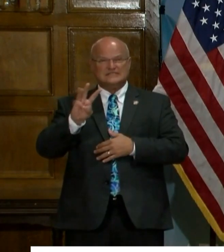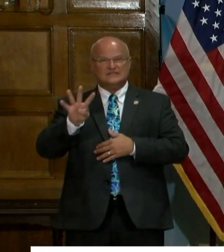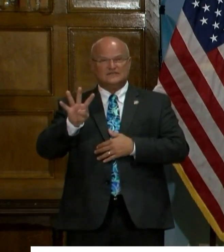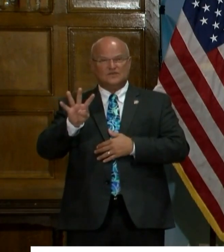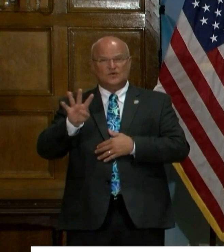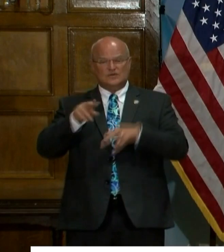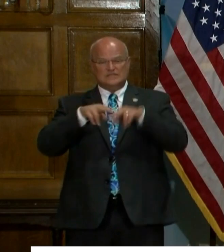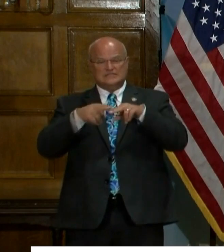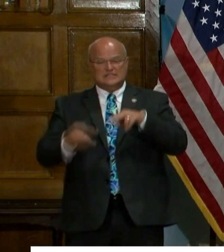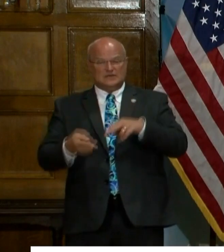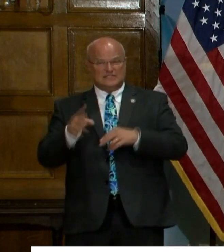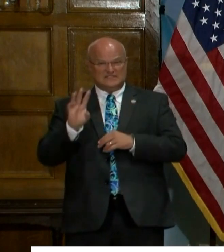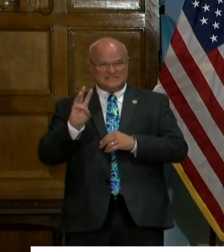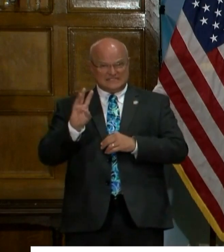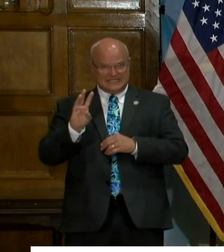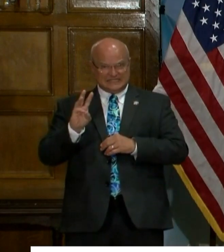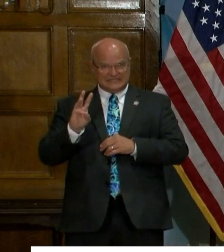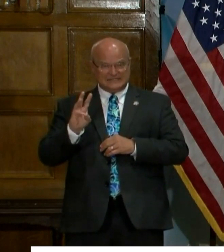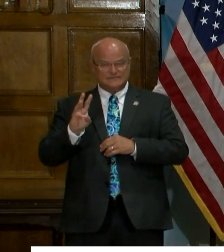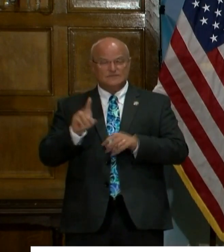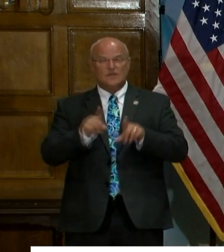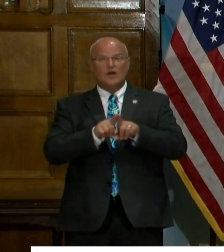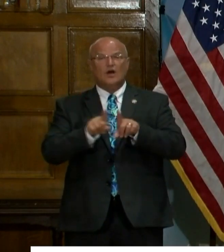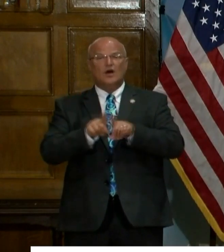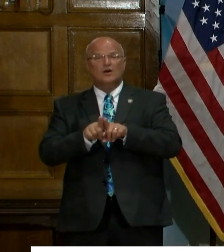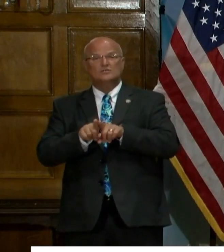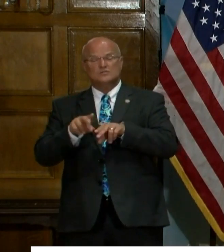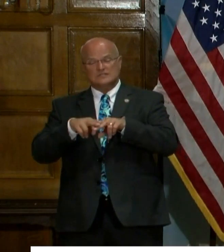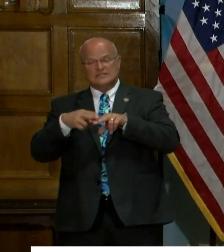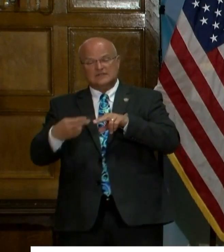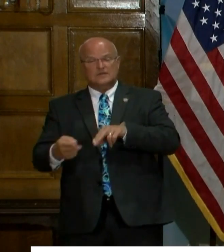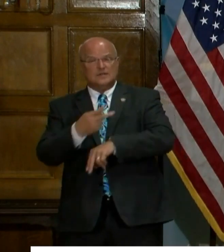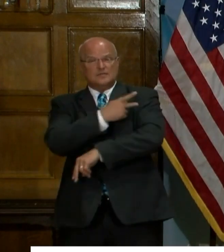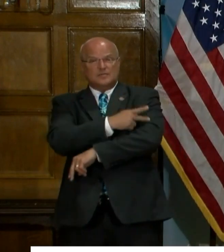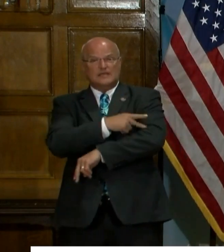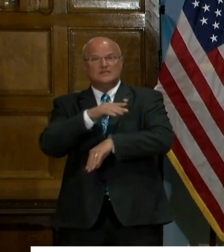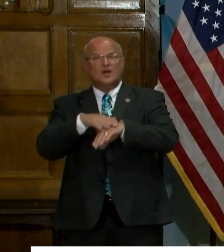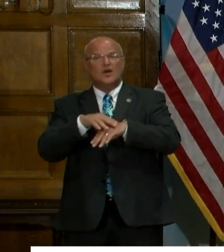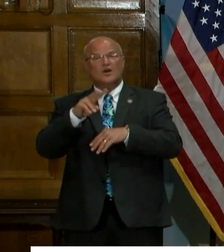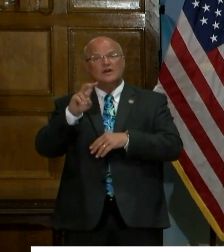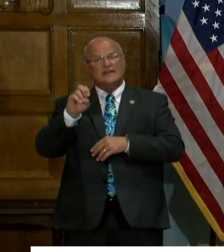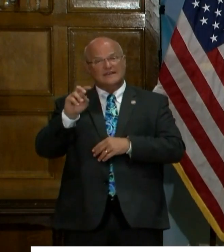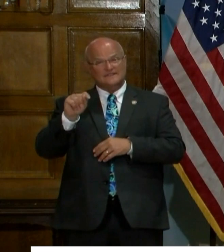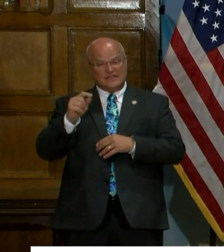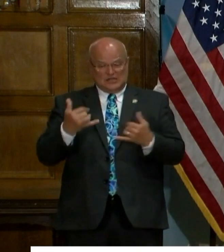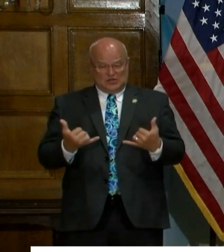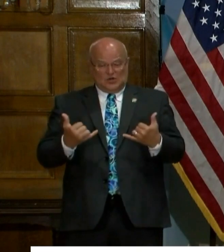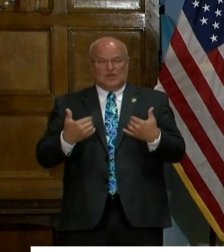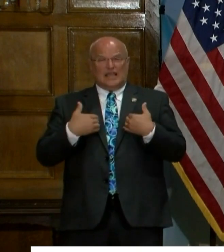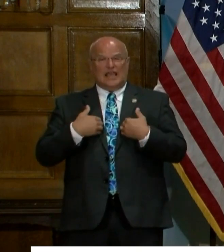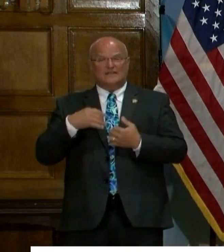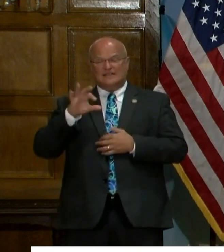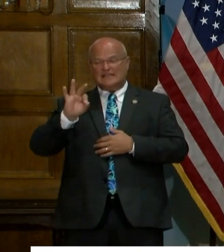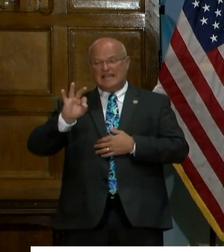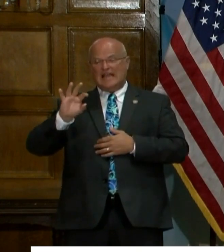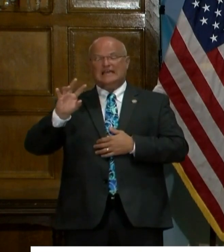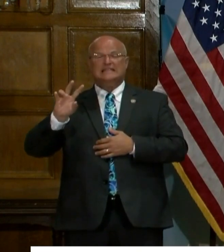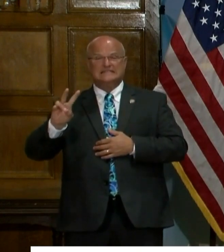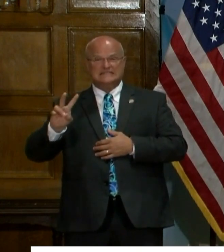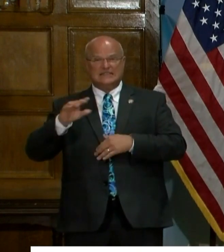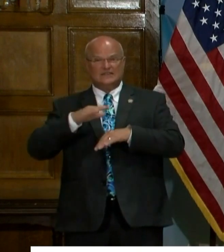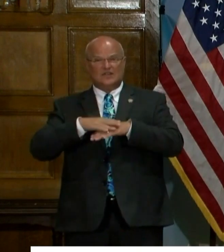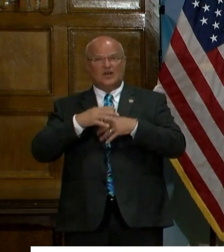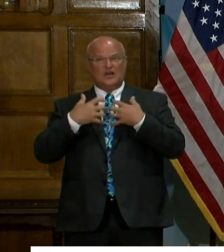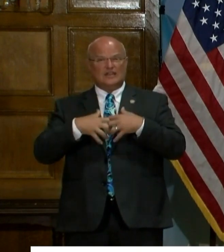464. That's a decrease of 6. We also have a decrease in the number of patients on a ventilator. Currently, we have 97 patients